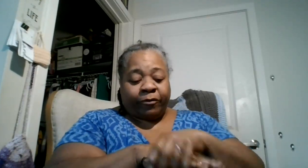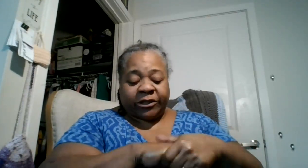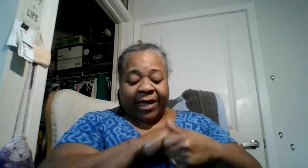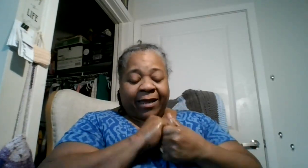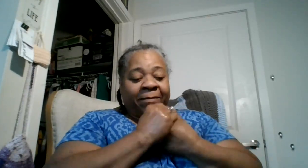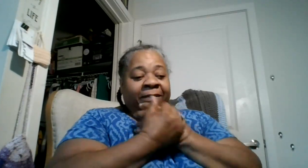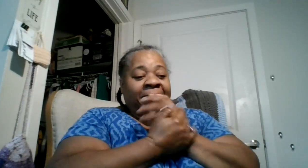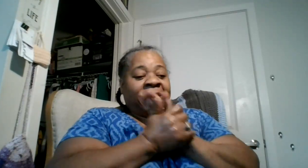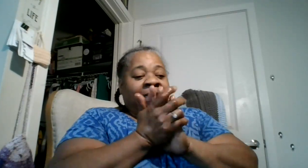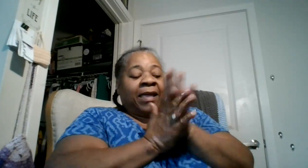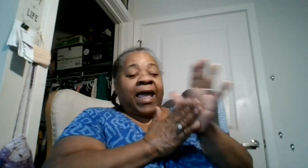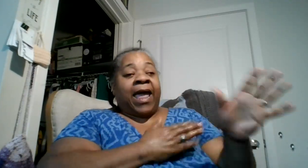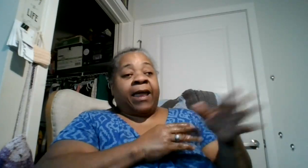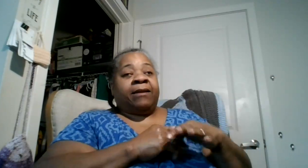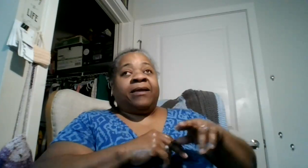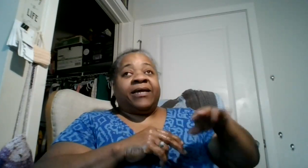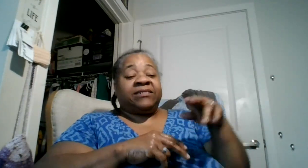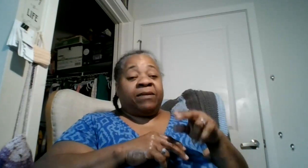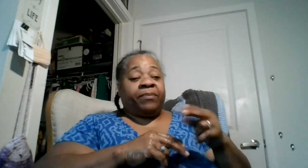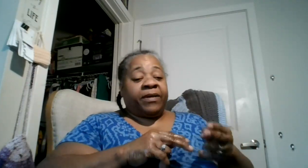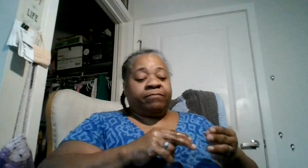crocheting. And it's simply